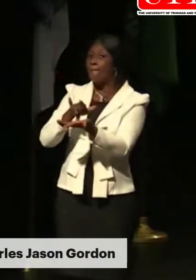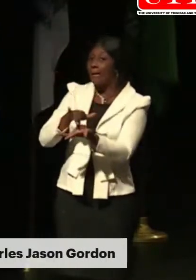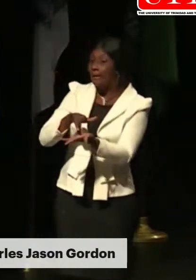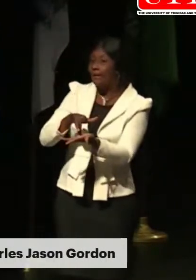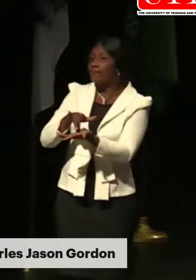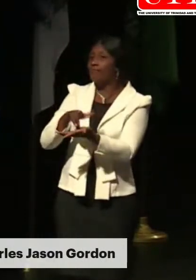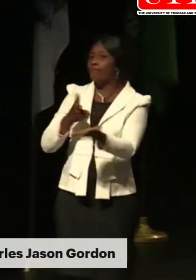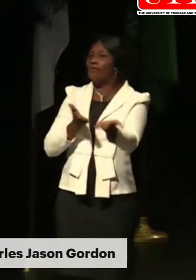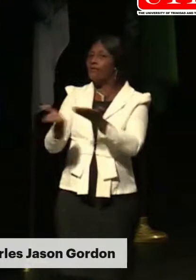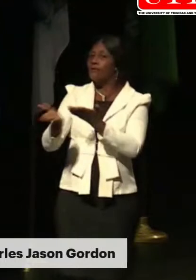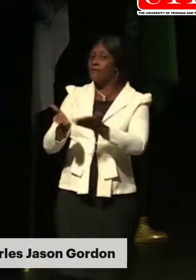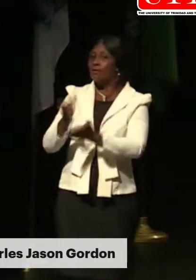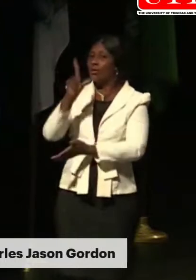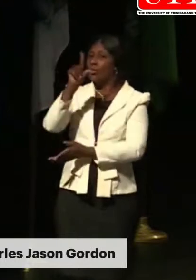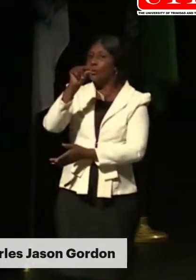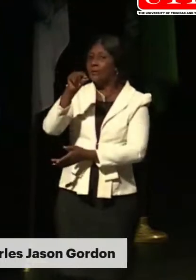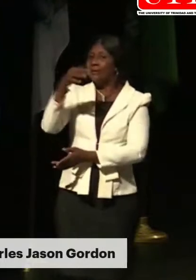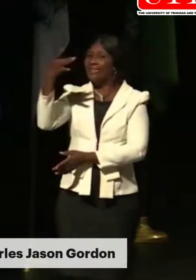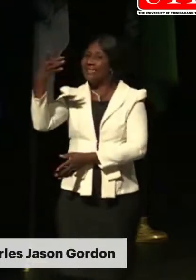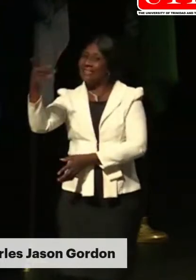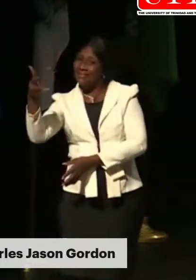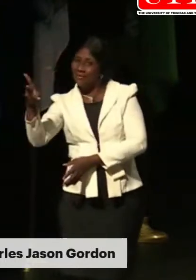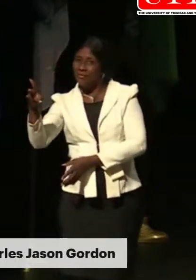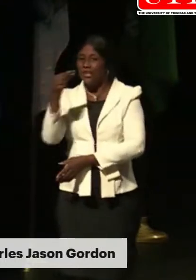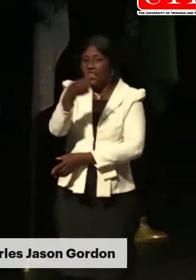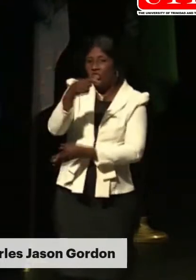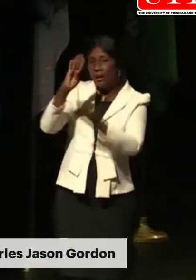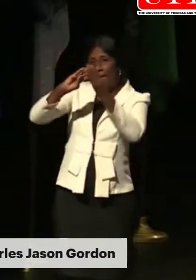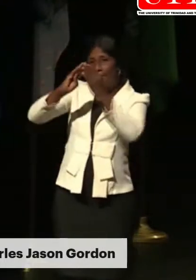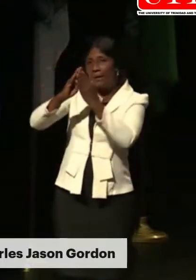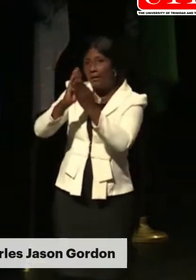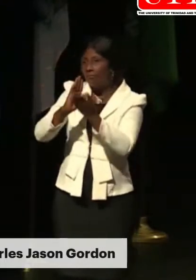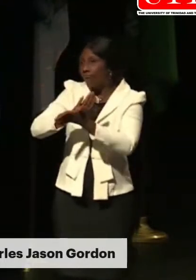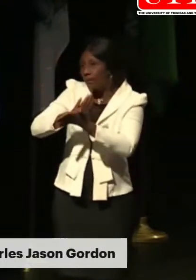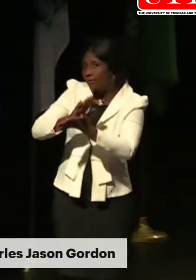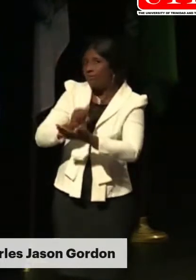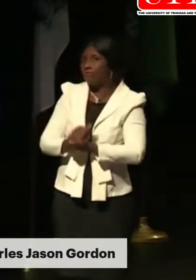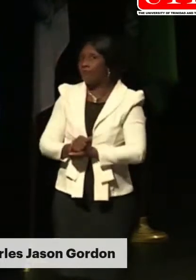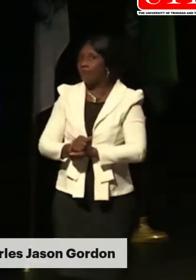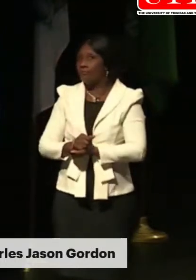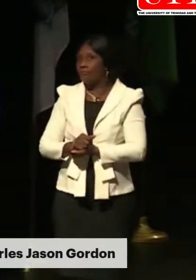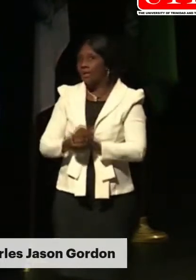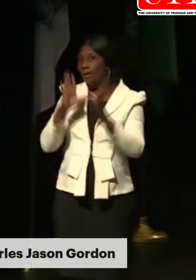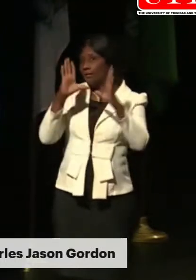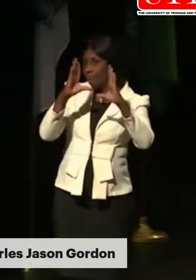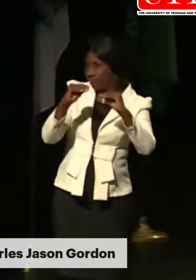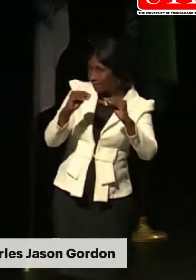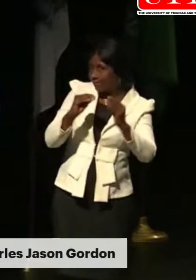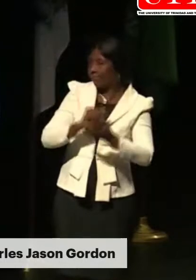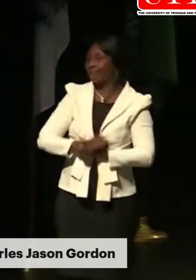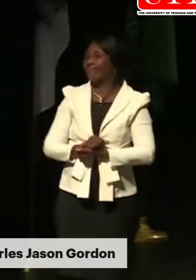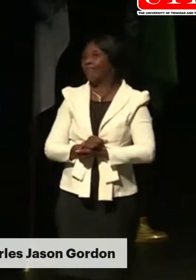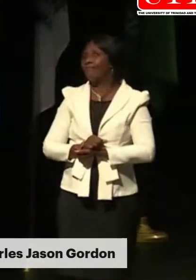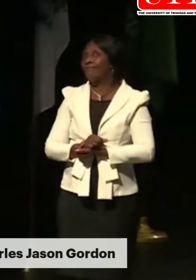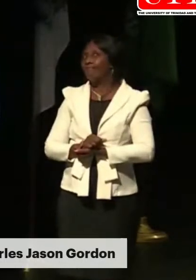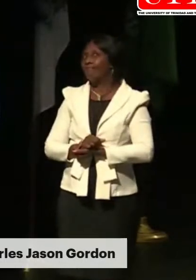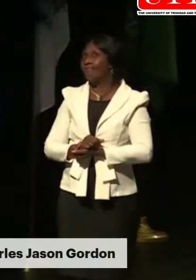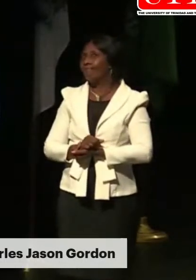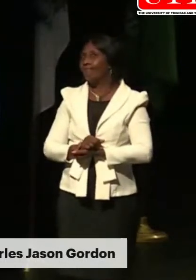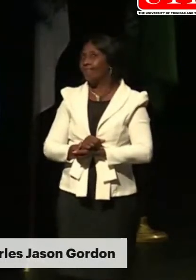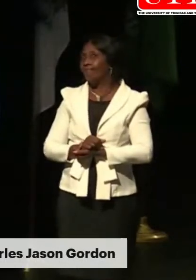the 2017 G20 meeting in Hamburg, Germany. In addition